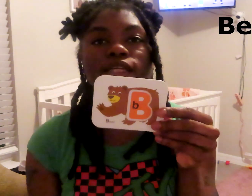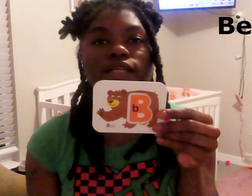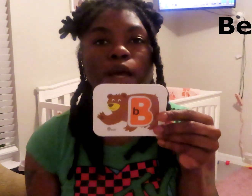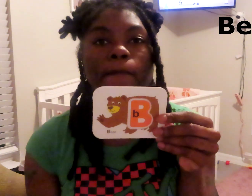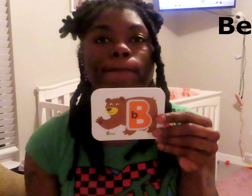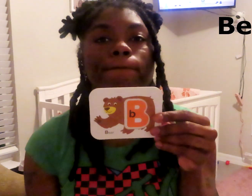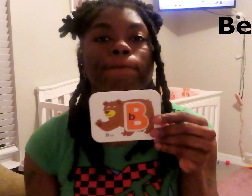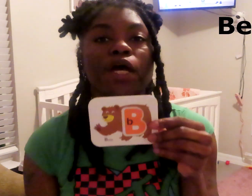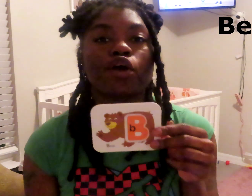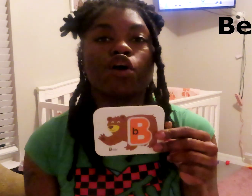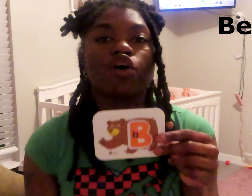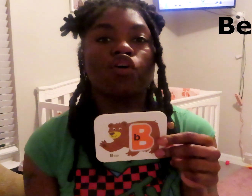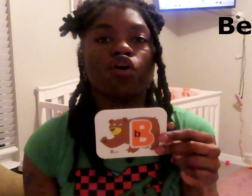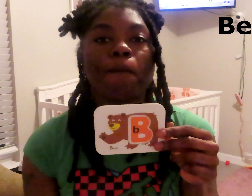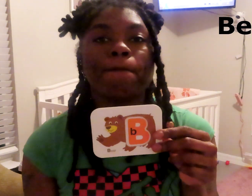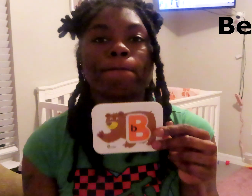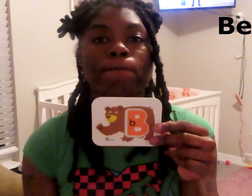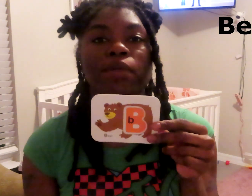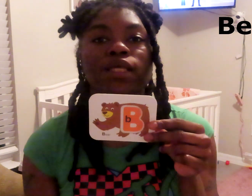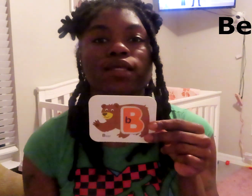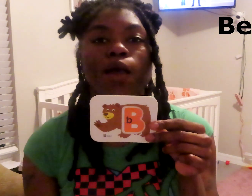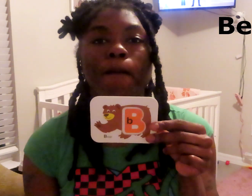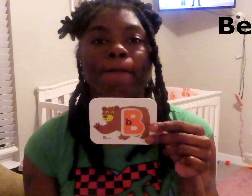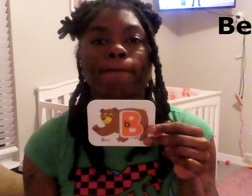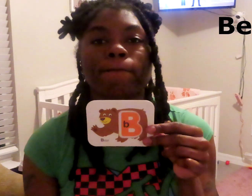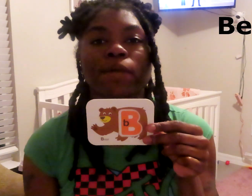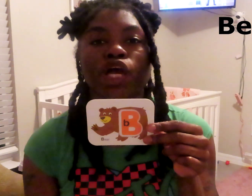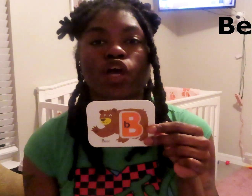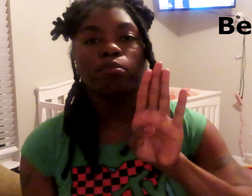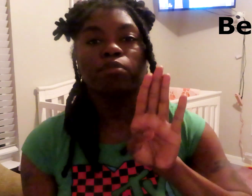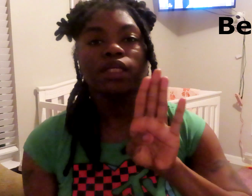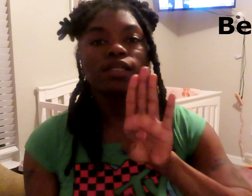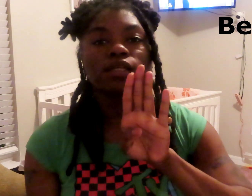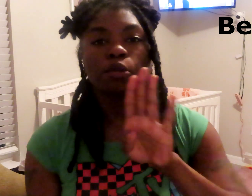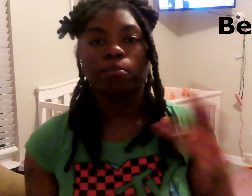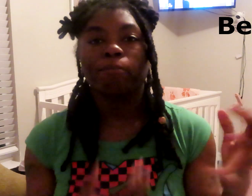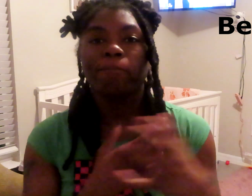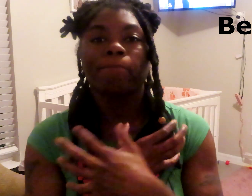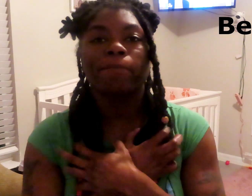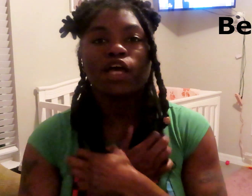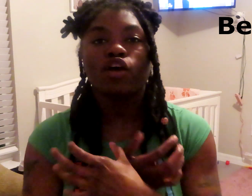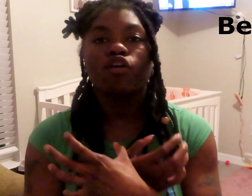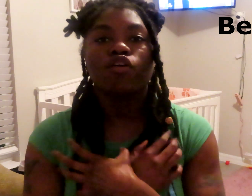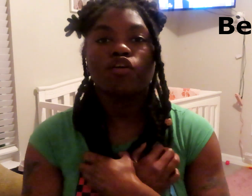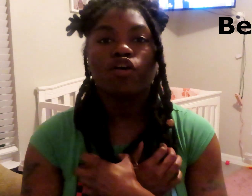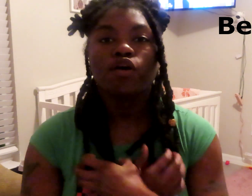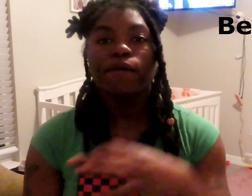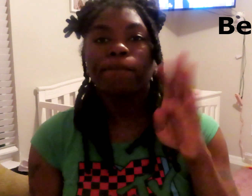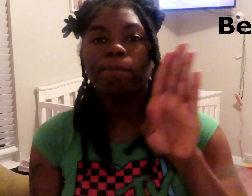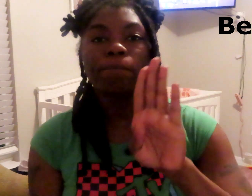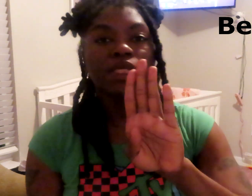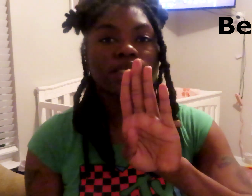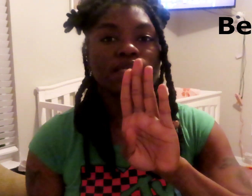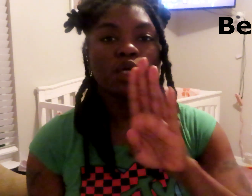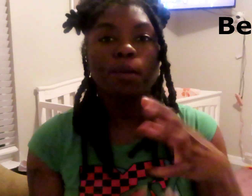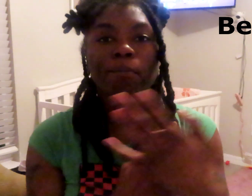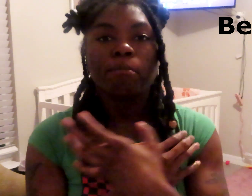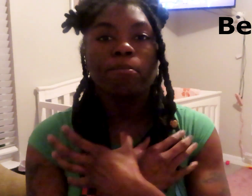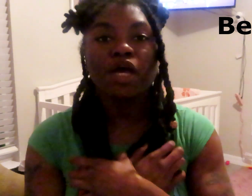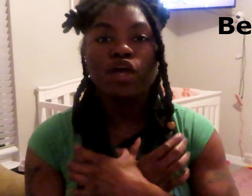B. Bear. B. Bear. B. Bear. B.